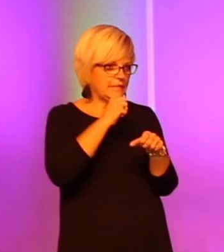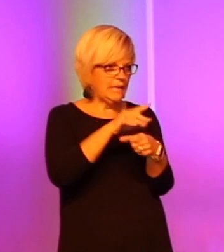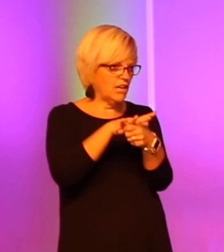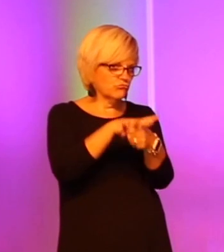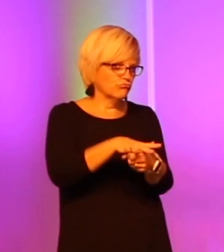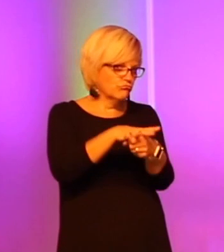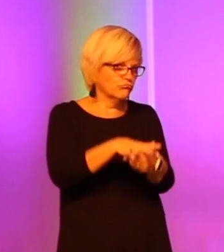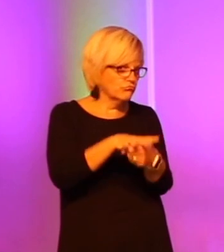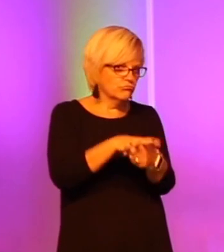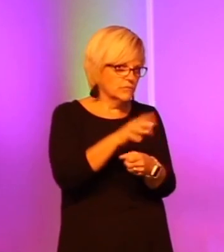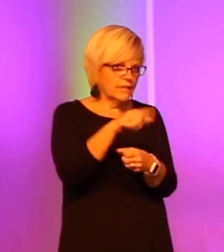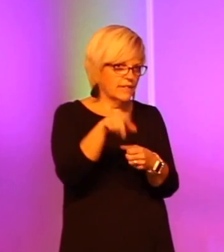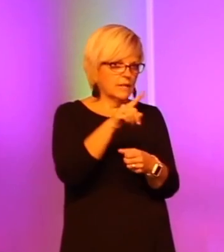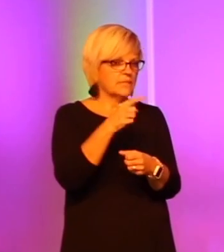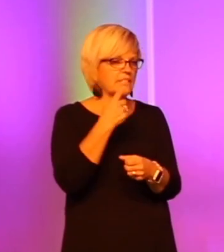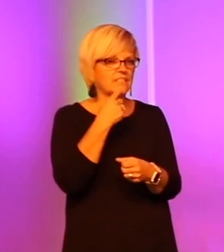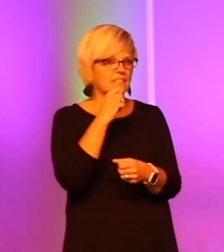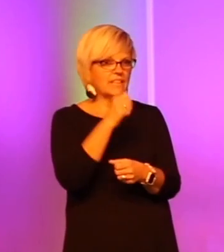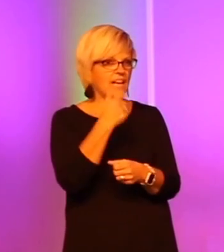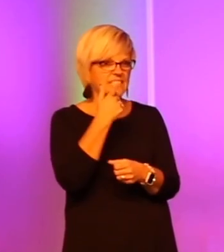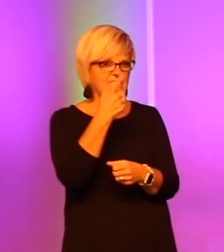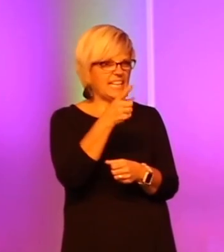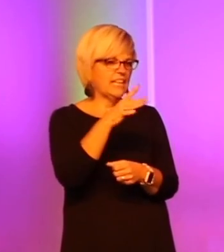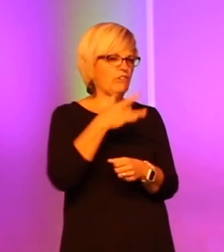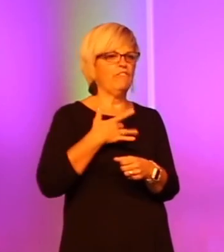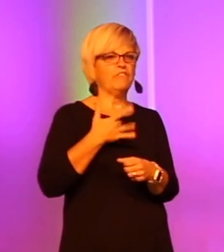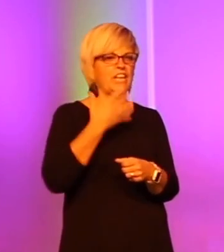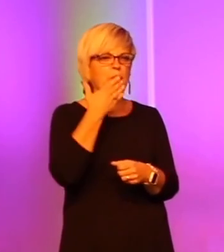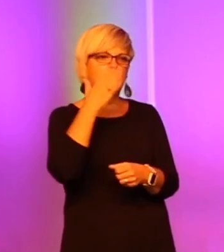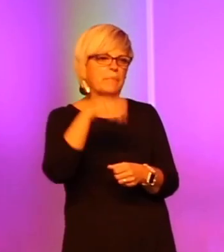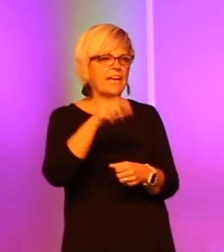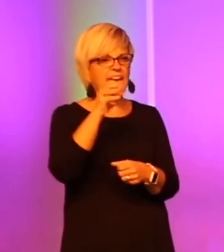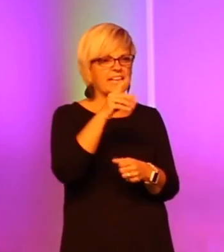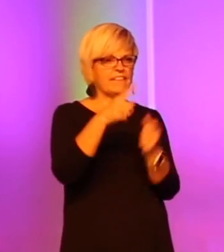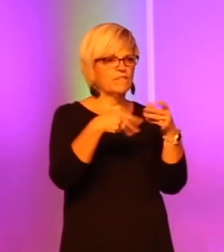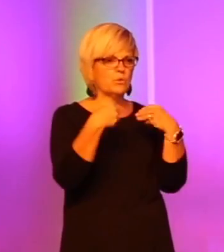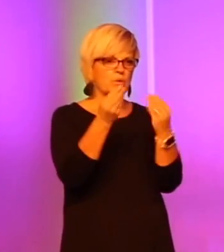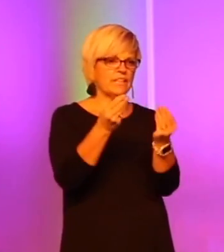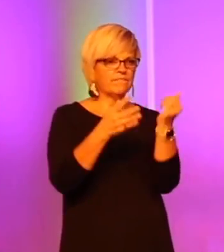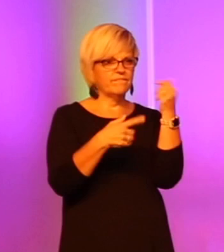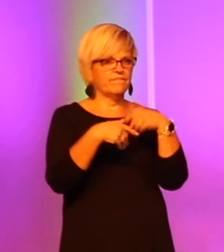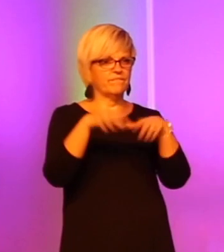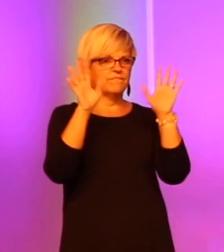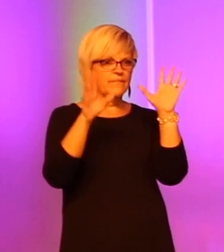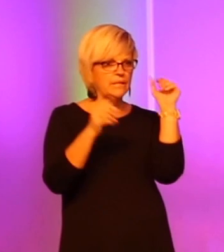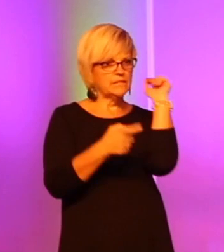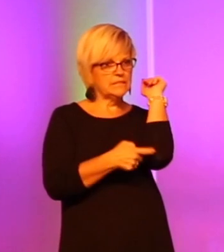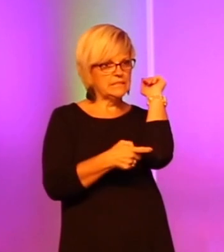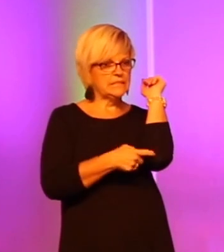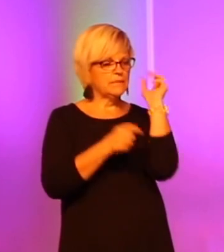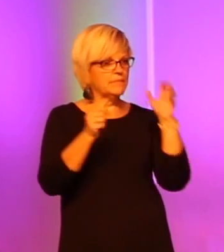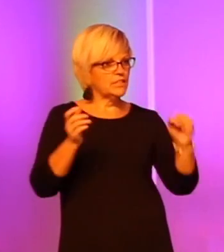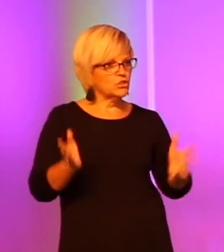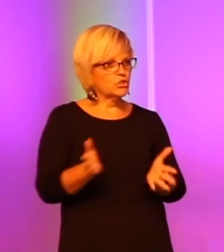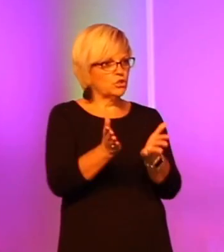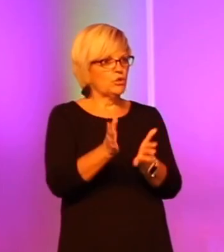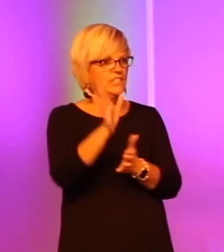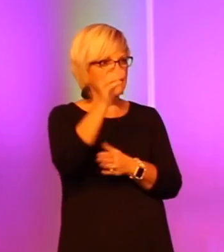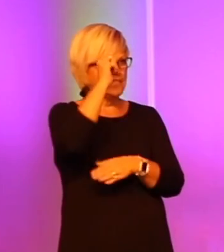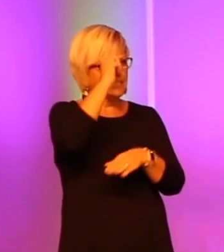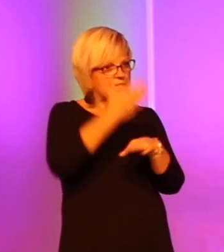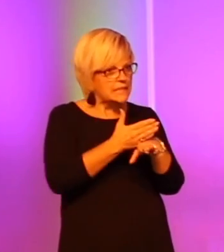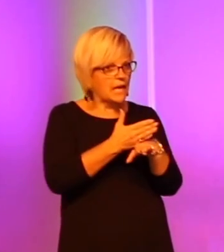He's not saying you should feel so bad if you give in to temptation. That's not what he's saying. He's encouraging his sons here and encouraging us